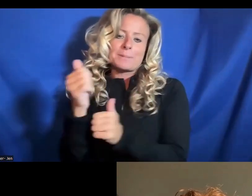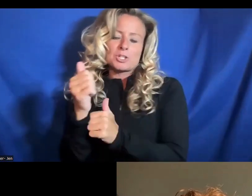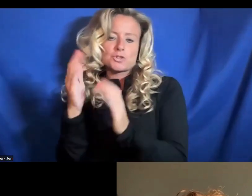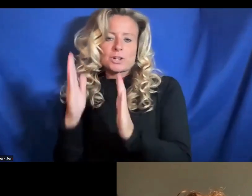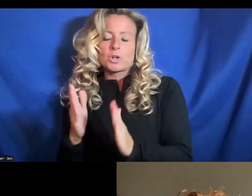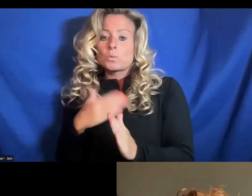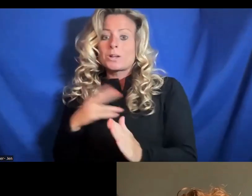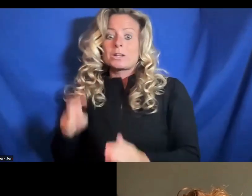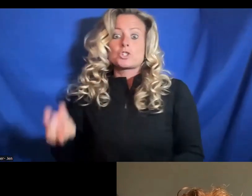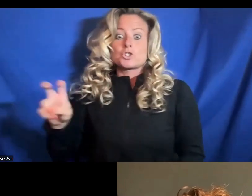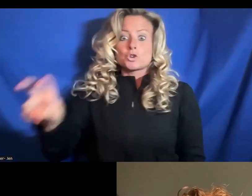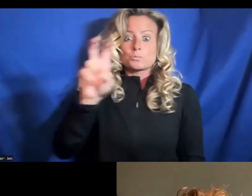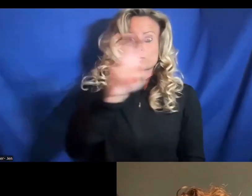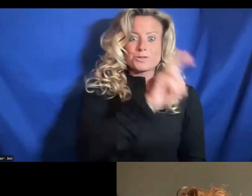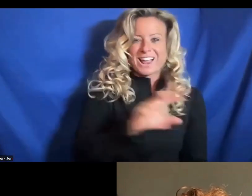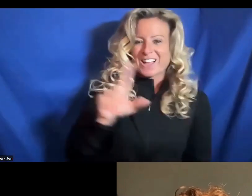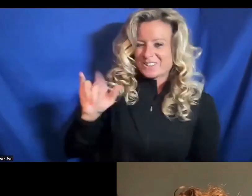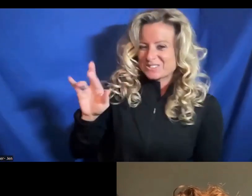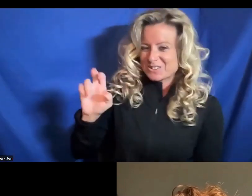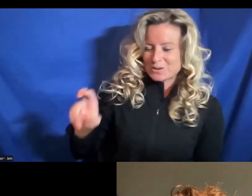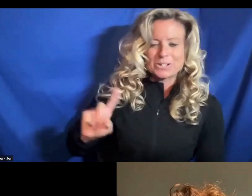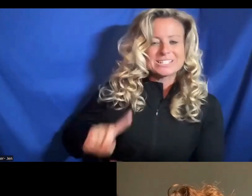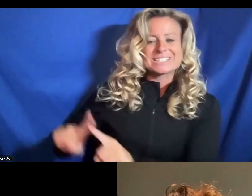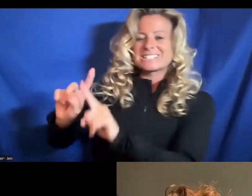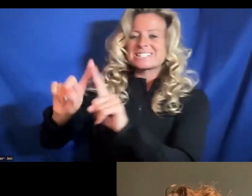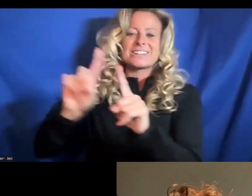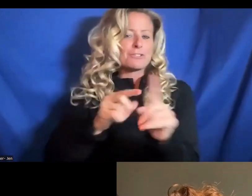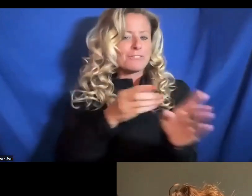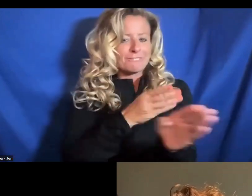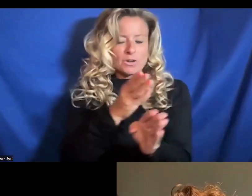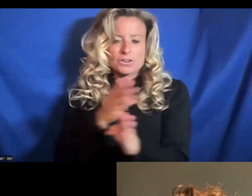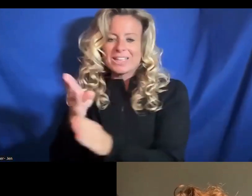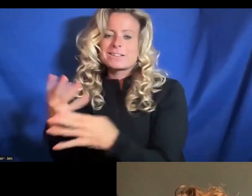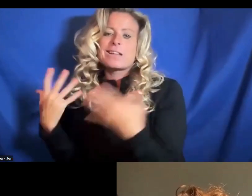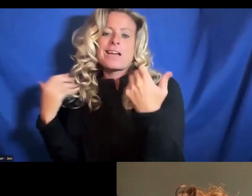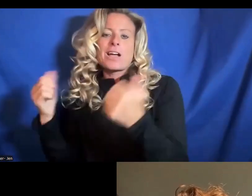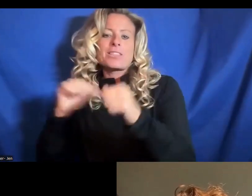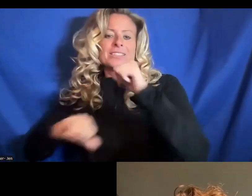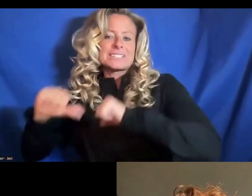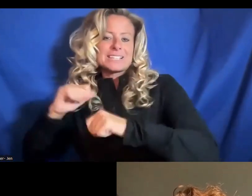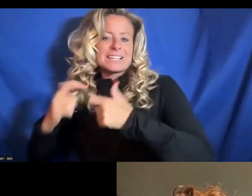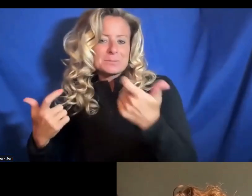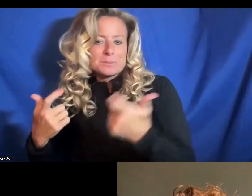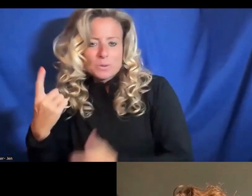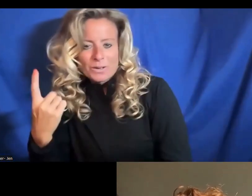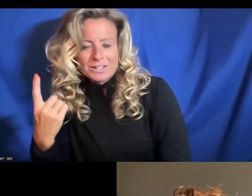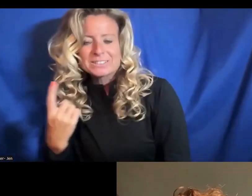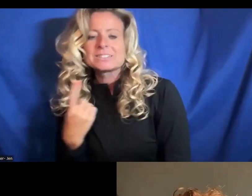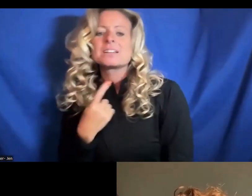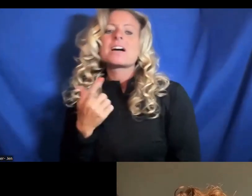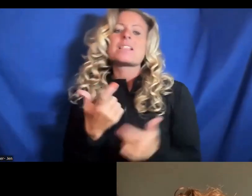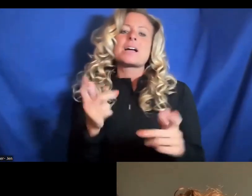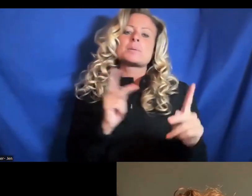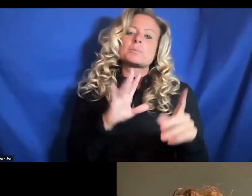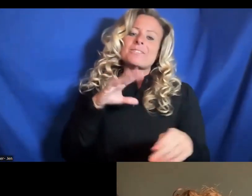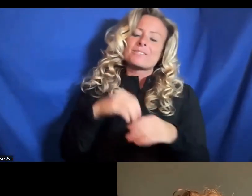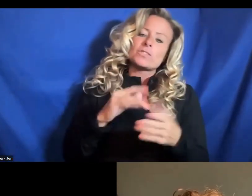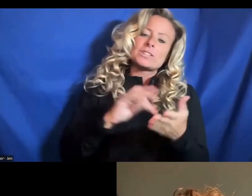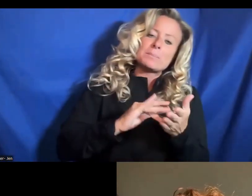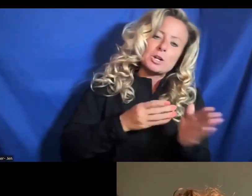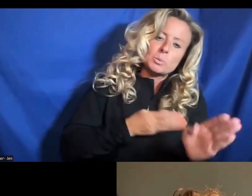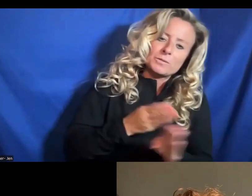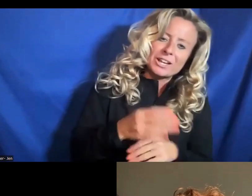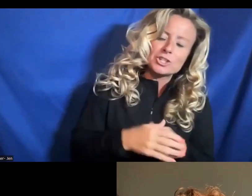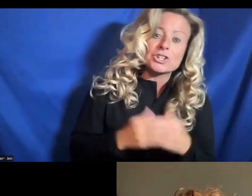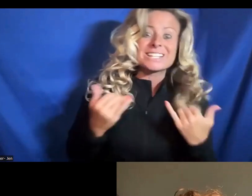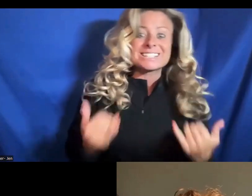around, Lauren. We talk to all kinds of vocational pathways. Health science is a big one. We talk to a lot of people in the medical profession.